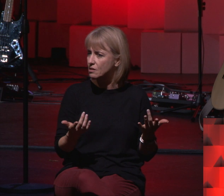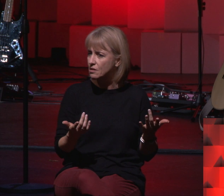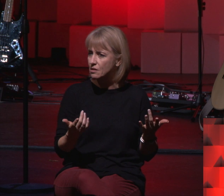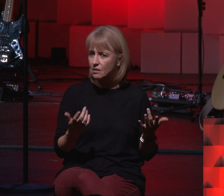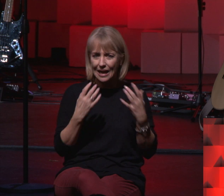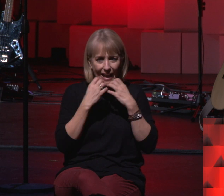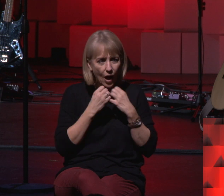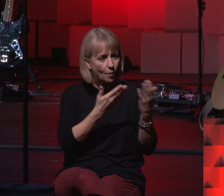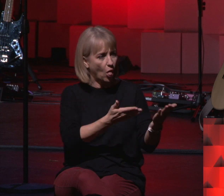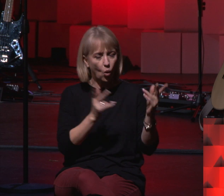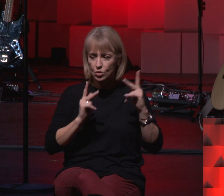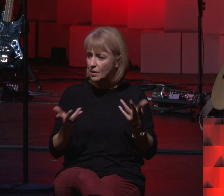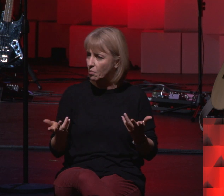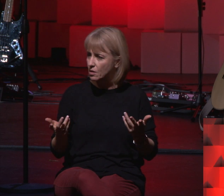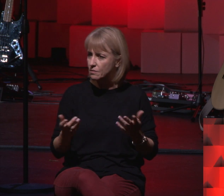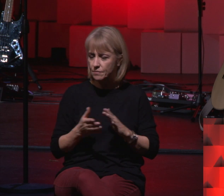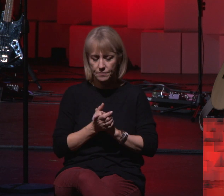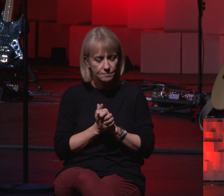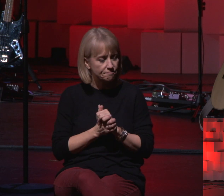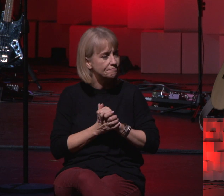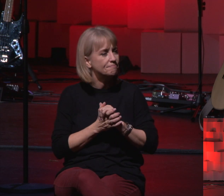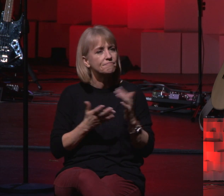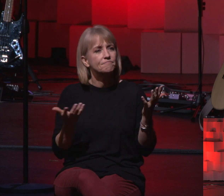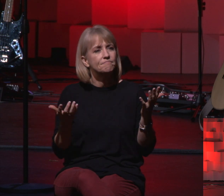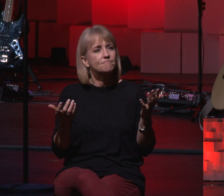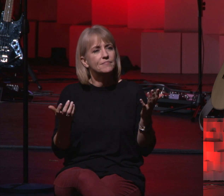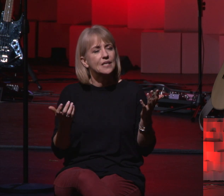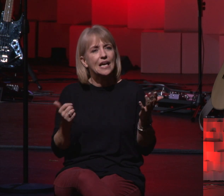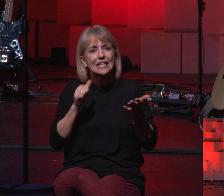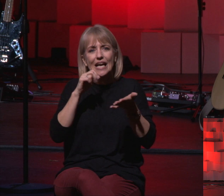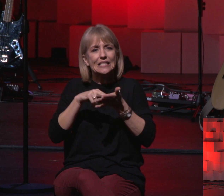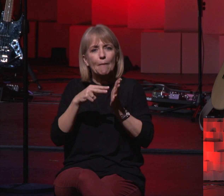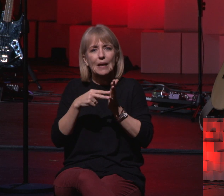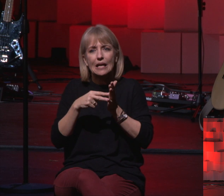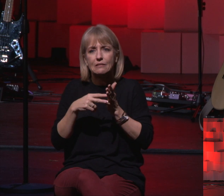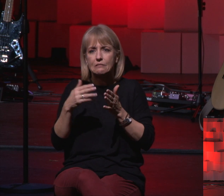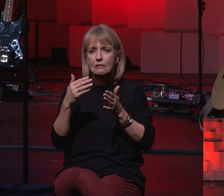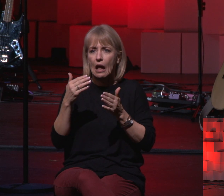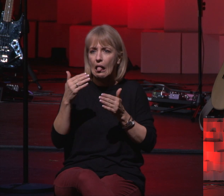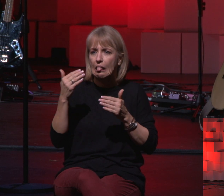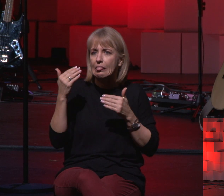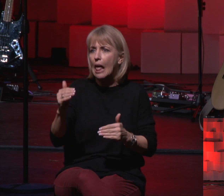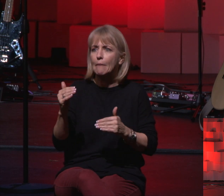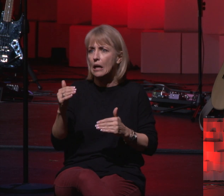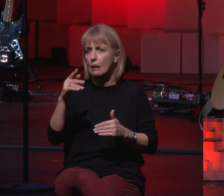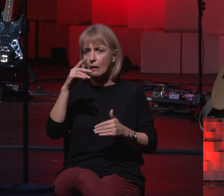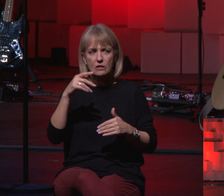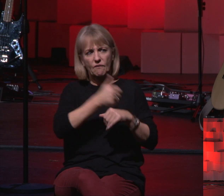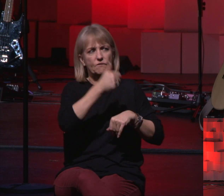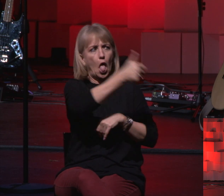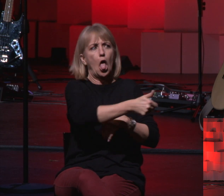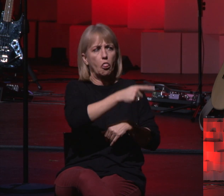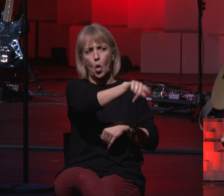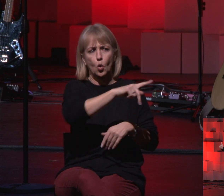these people that are going through troubles. It's not limited to people because of how they got there. We all have those seasons of